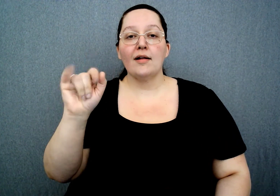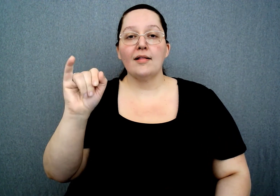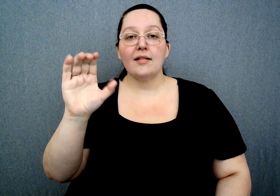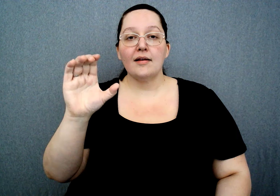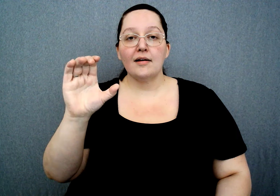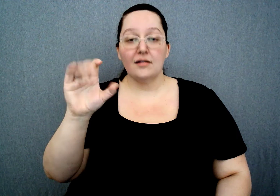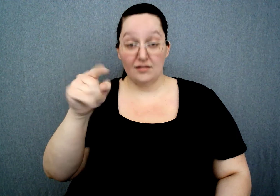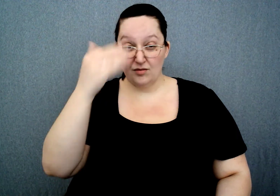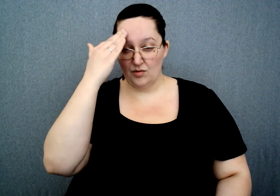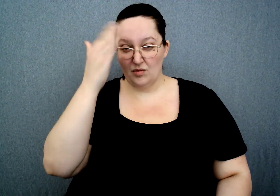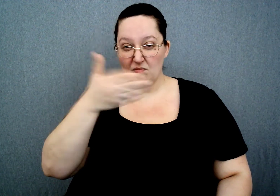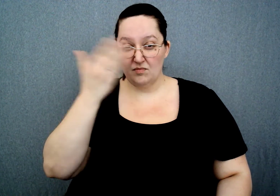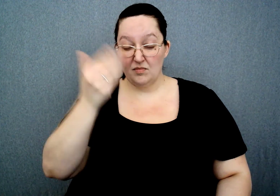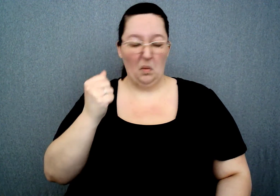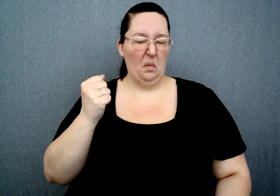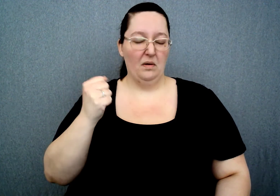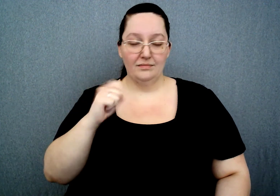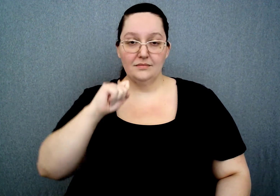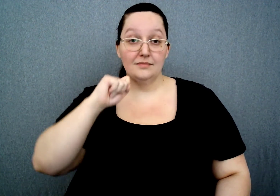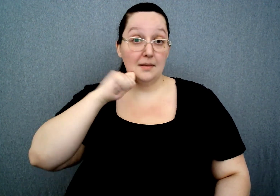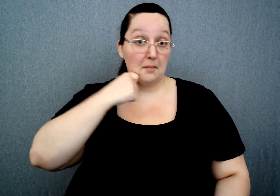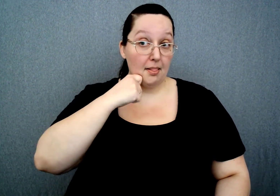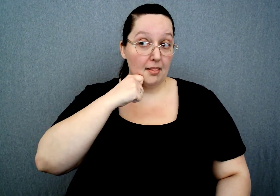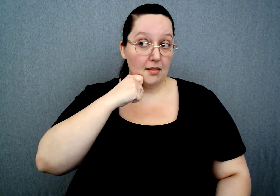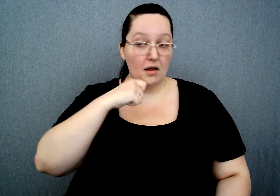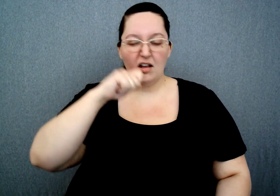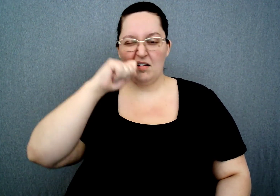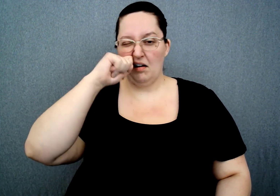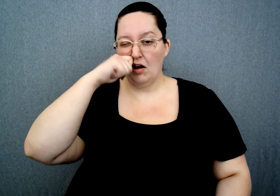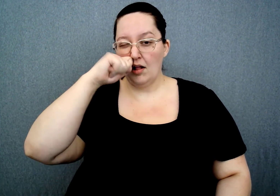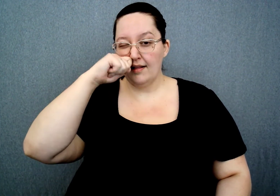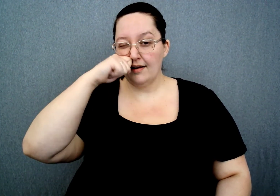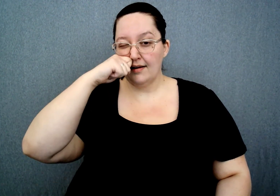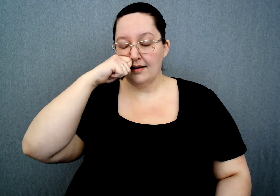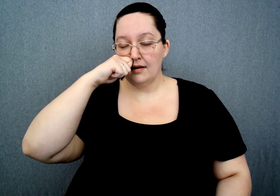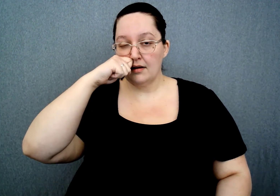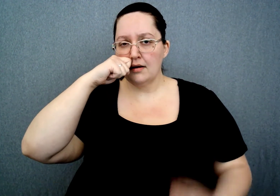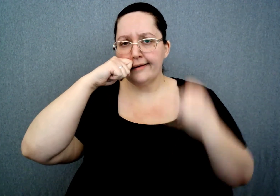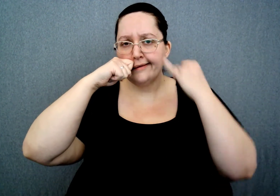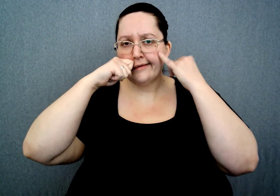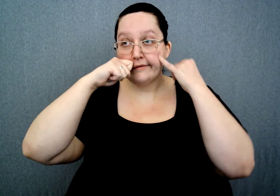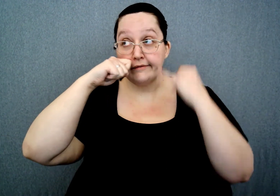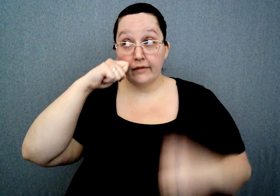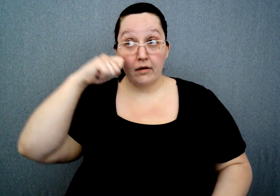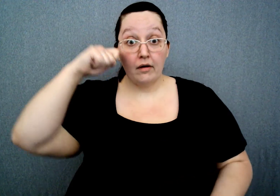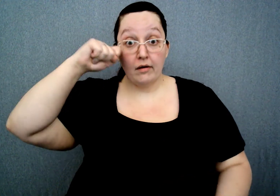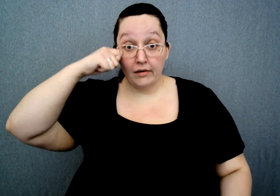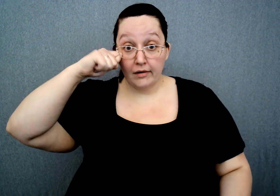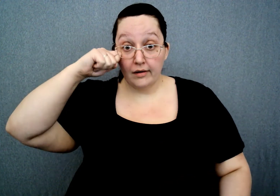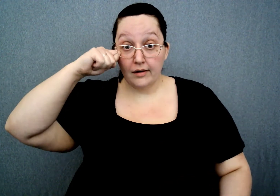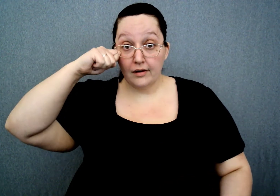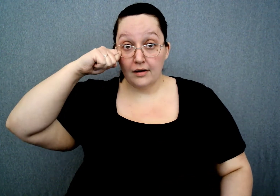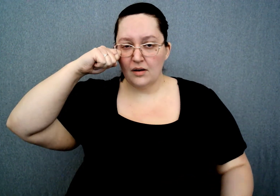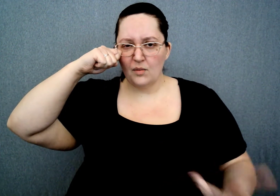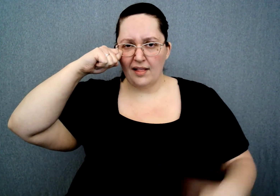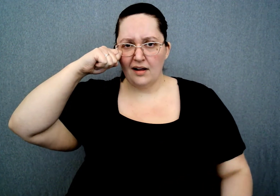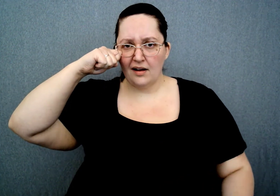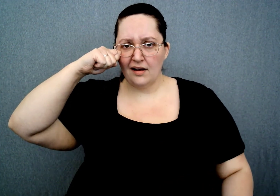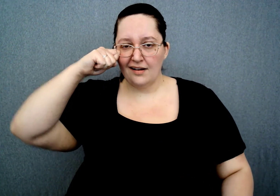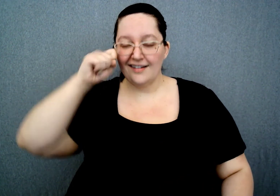garlic. You know that garlic stinks, right? Apple you can chew on, garlic stinks. But if it's at the eye, what